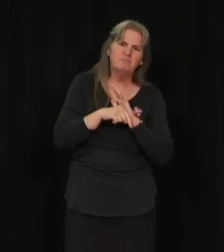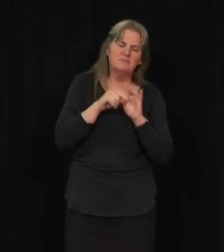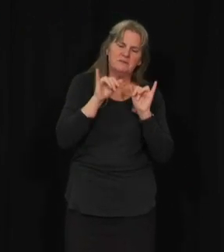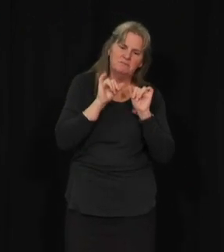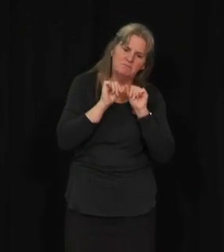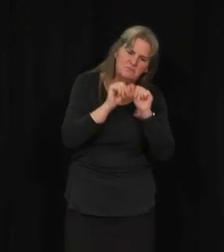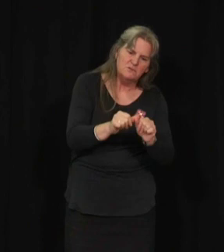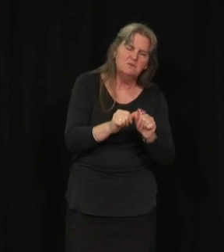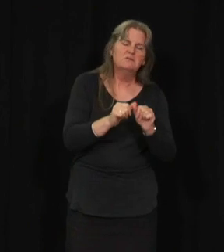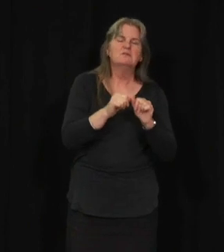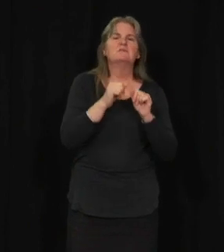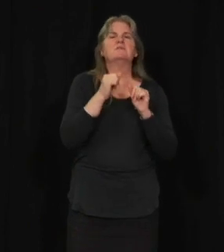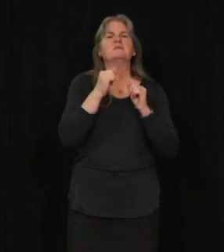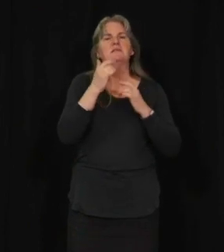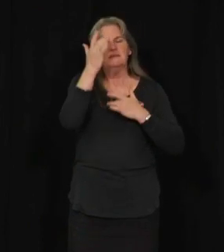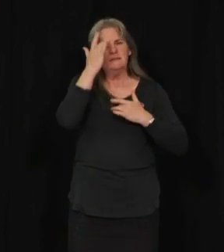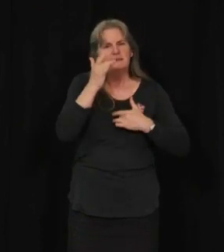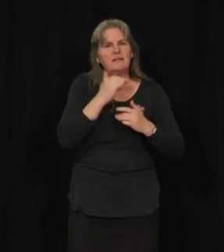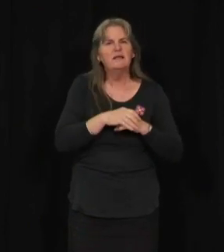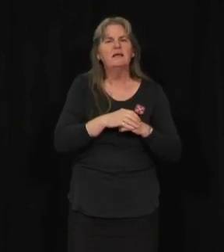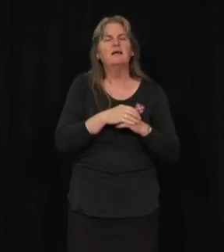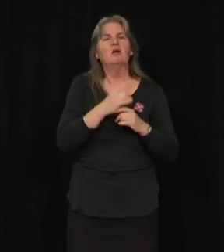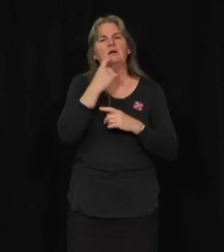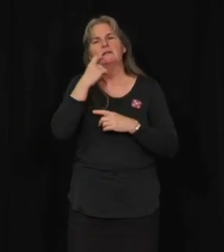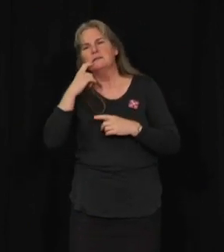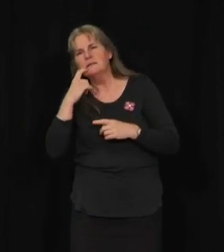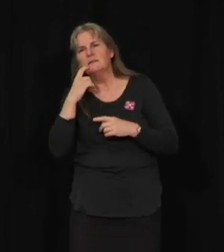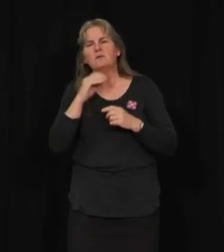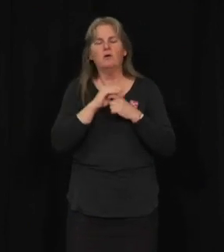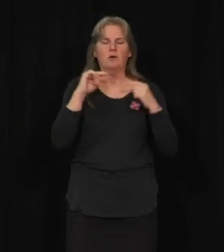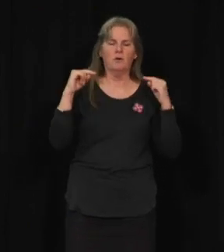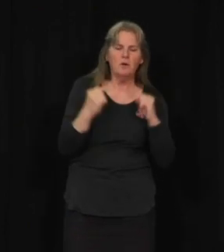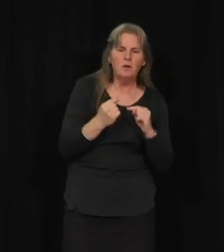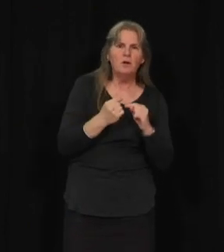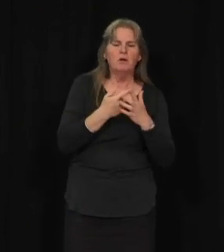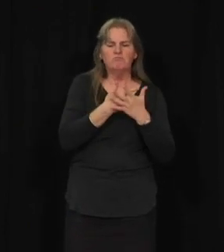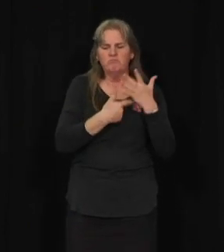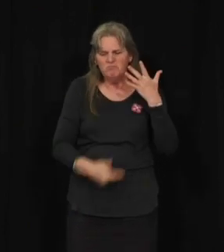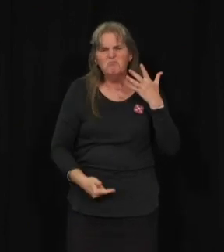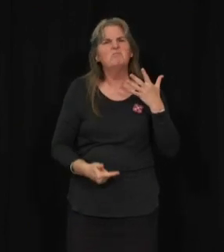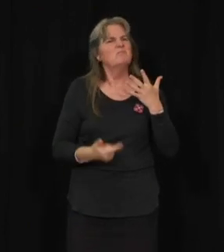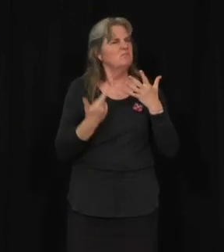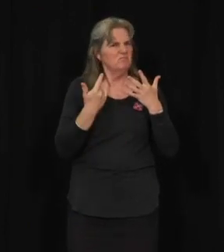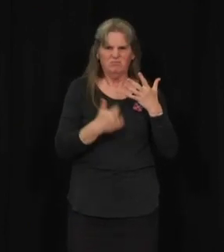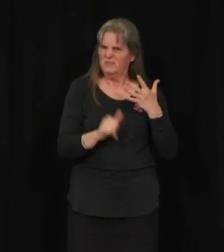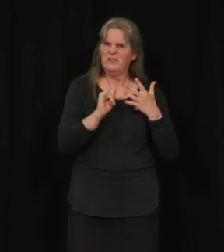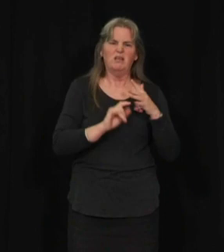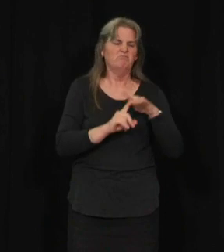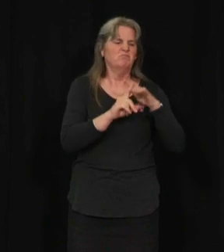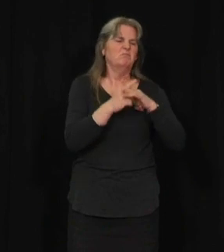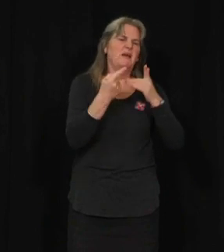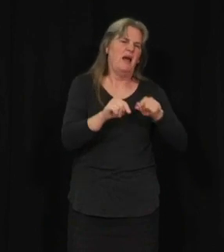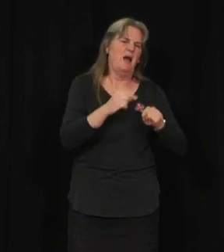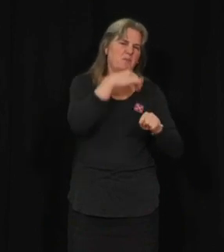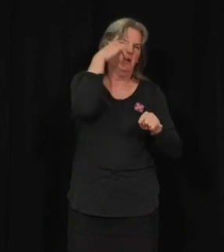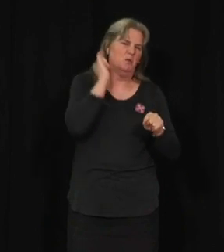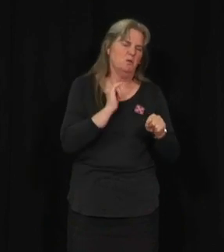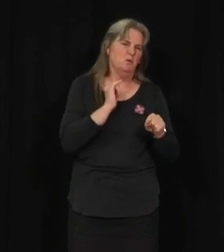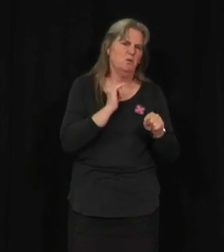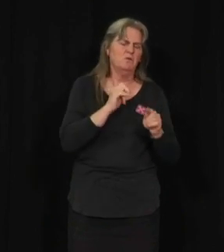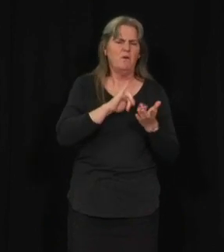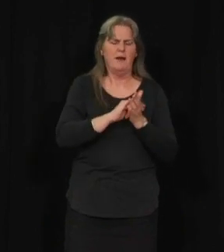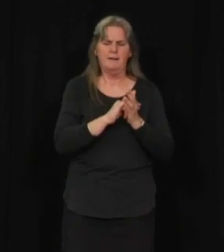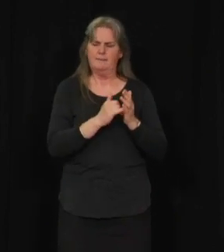mental health, harms from substances, or injuries, are not by any means rare. So how do we restrike